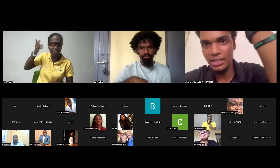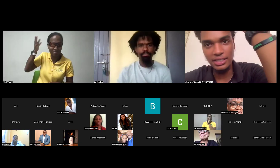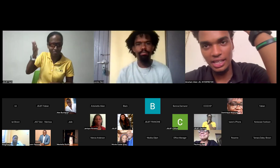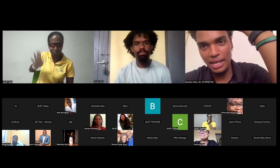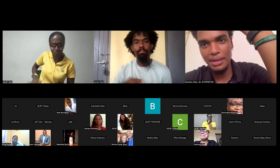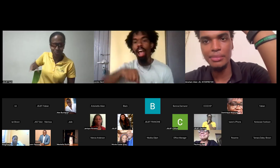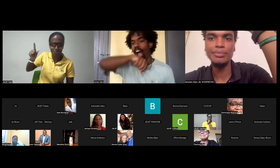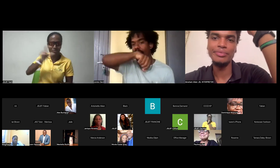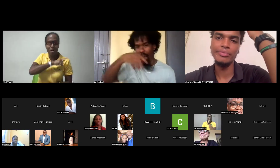police came